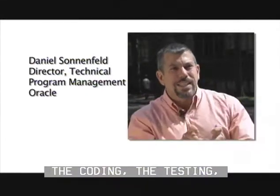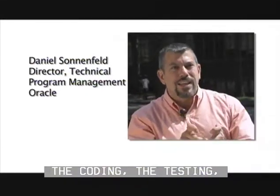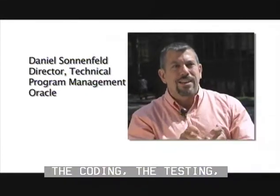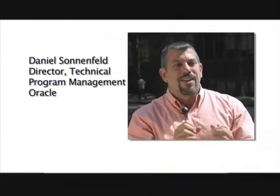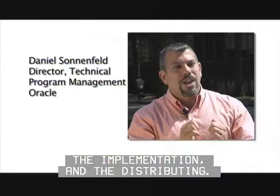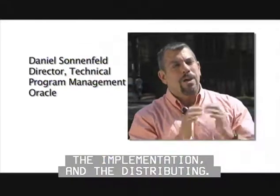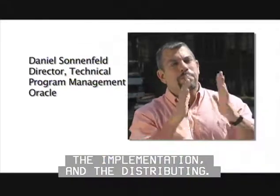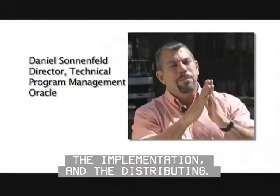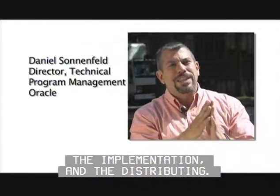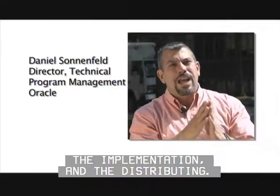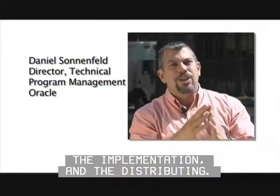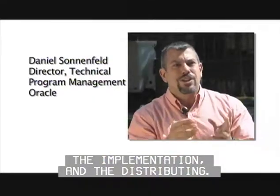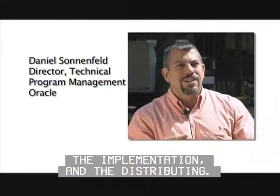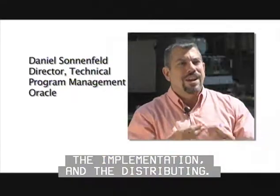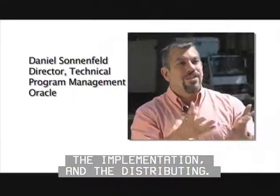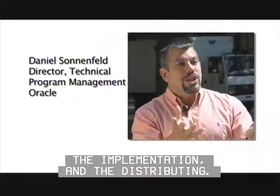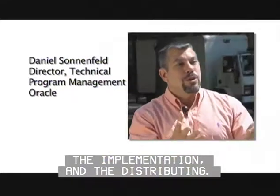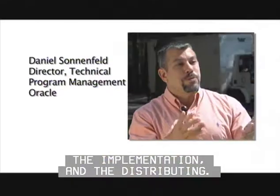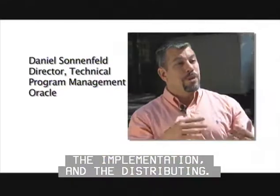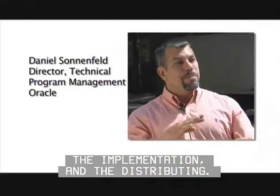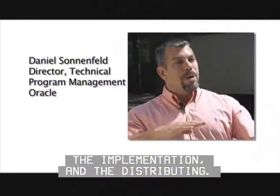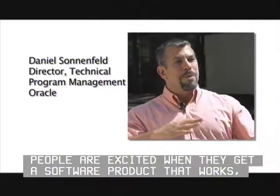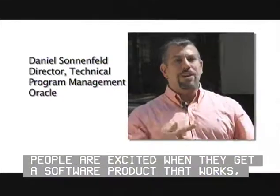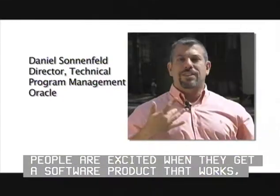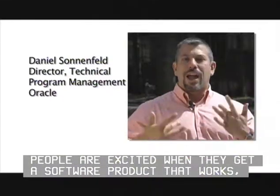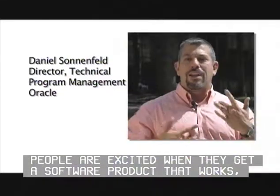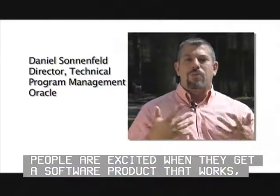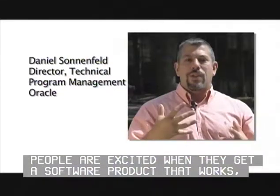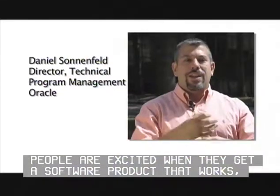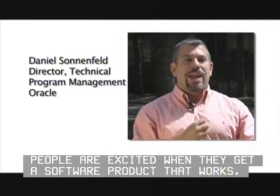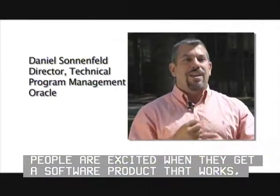testing, the implementation, and the student people are excited when they get a